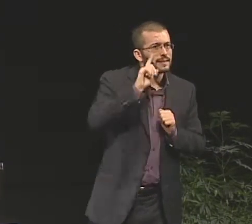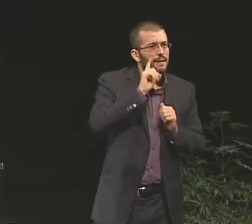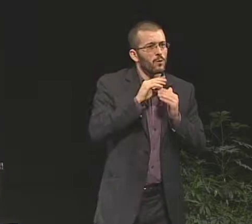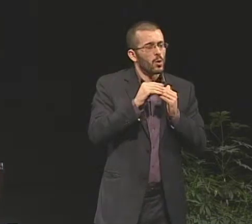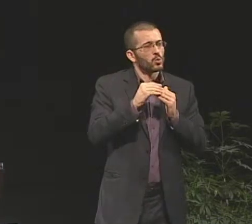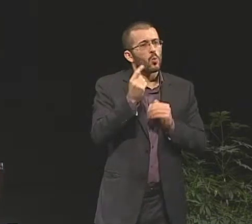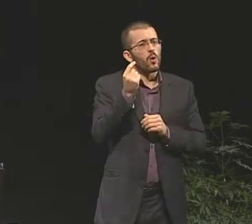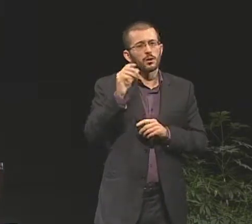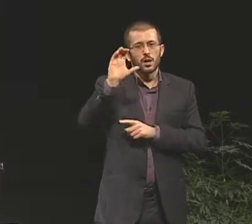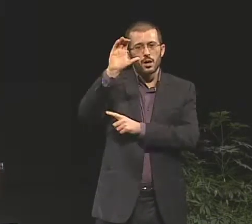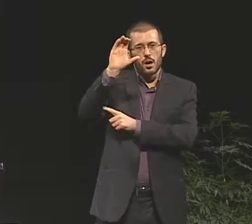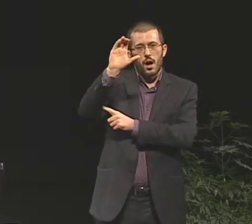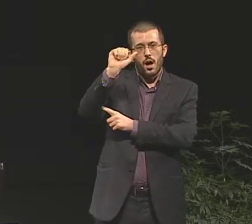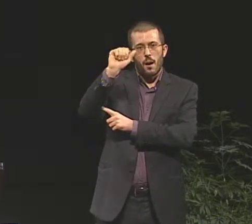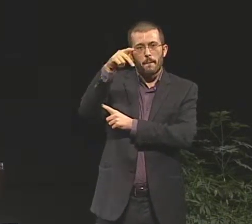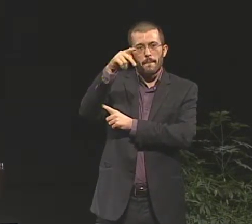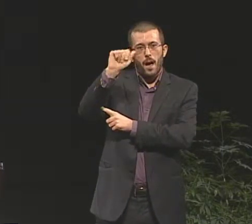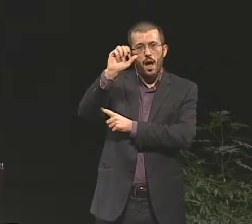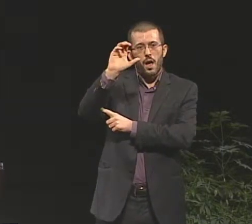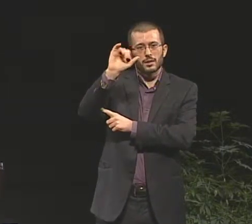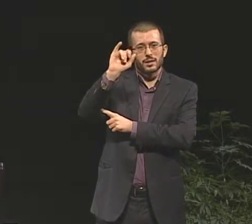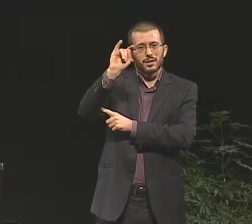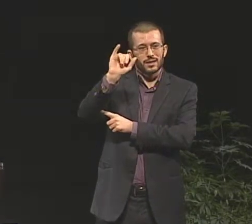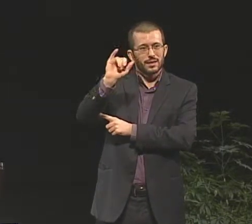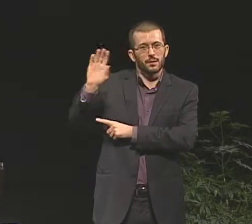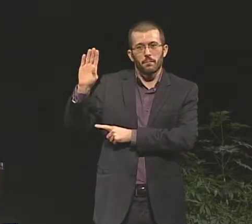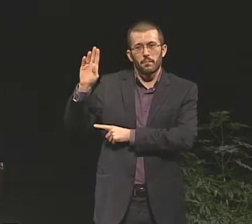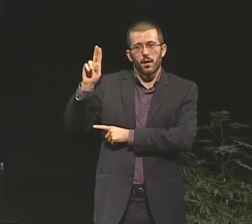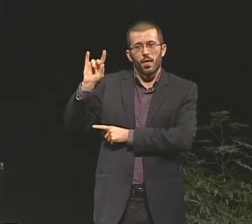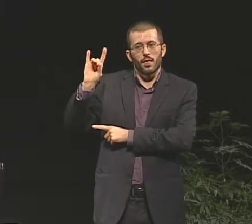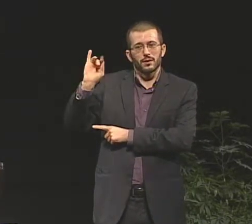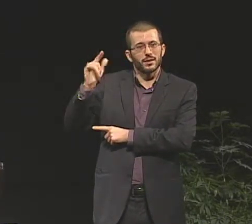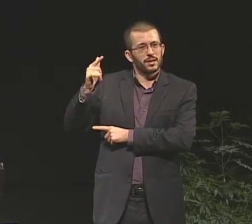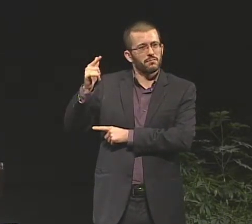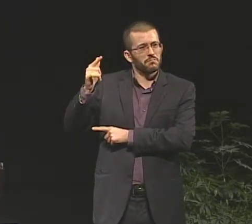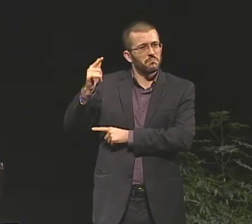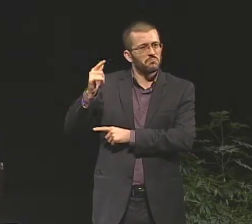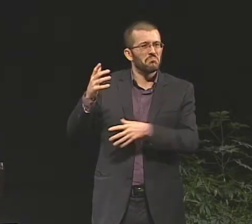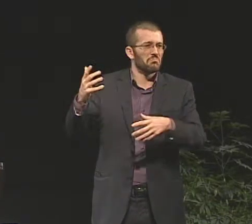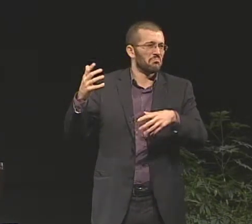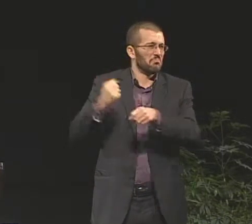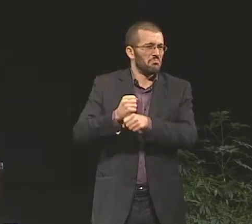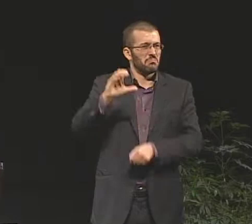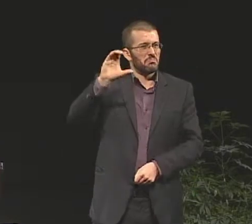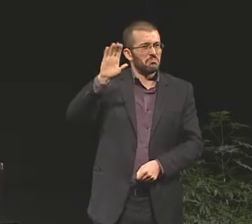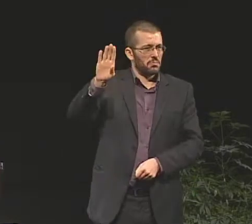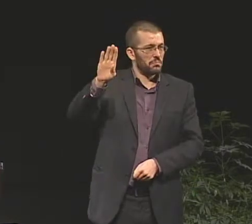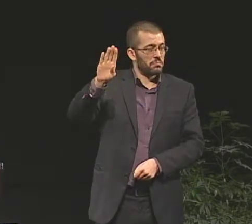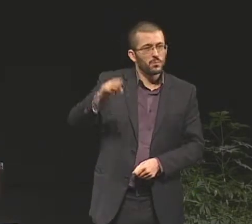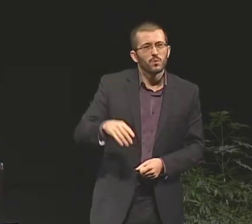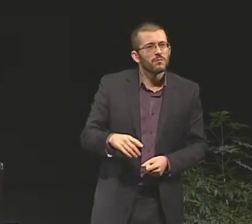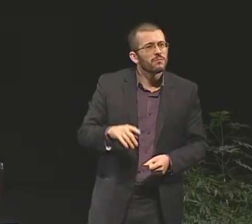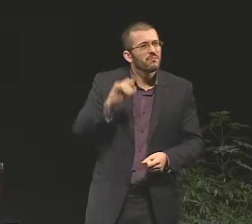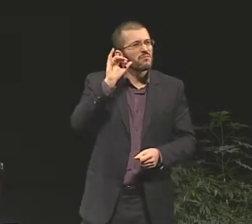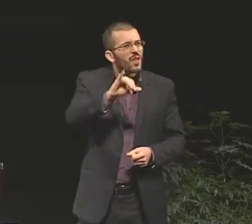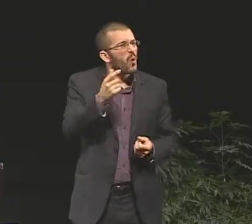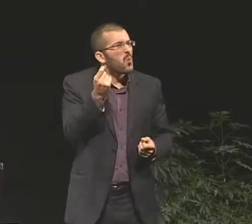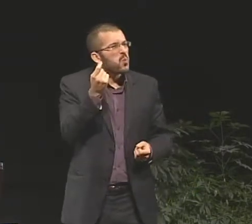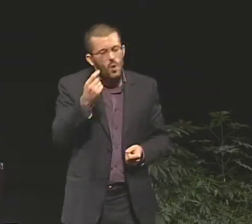to work with the local deaf communities in terms of capacity building. We sign it CB.